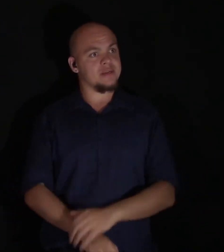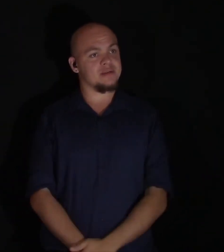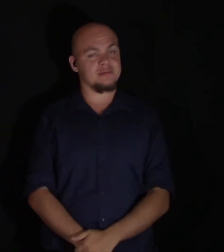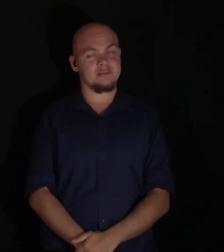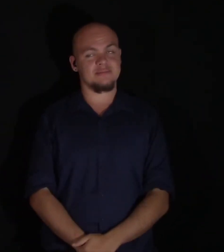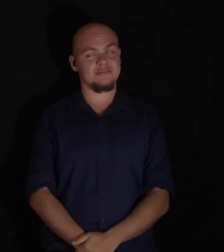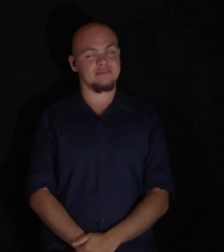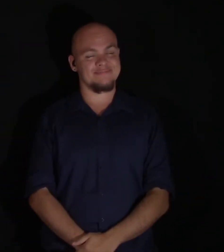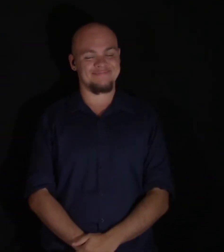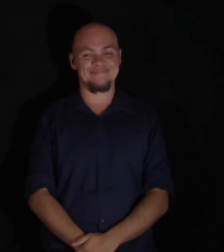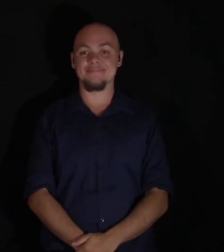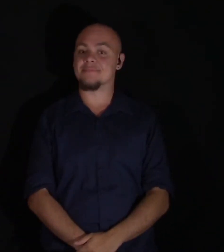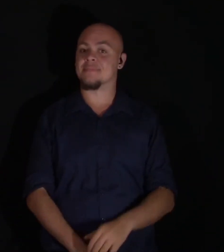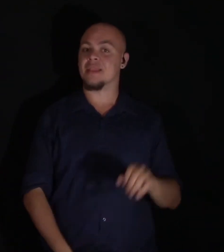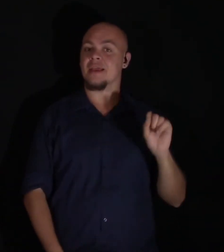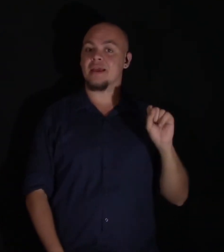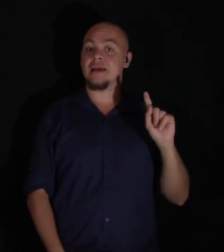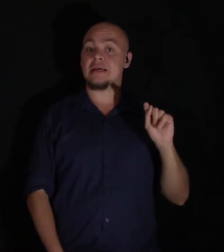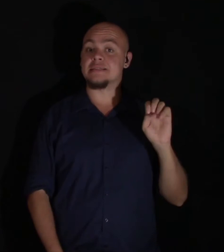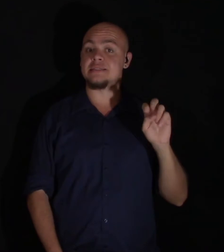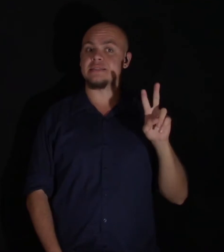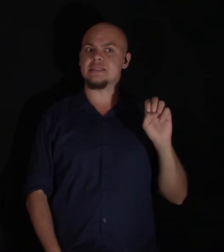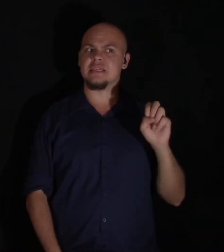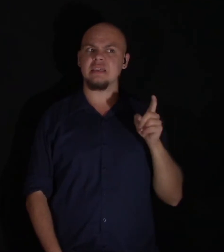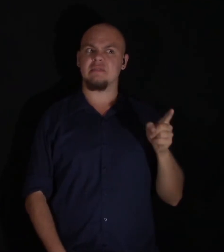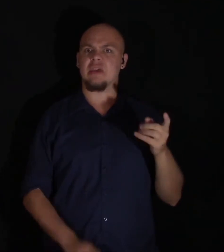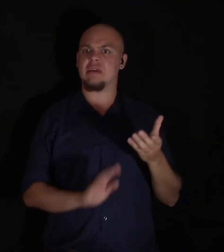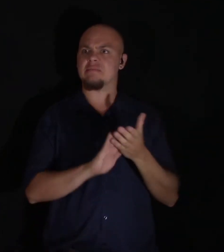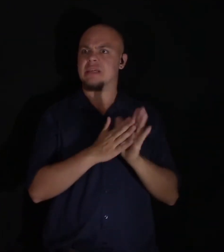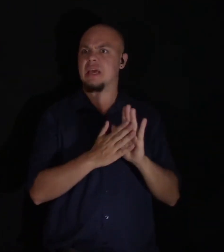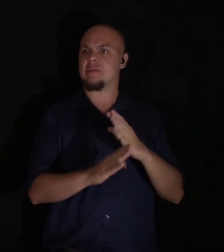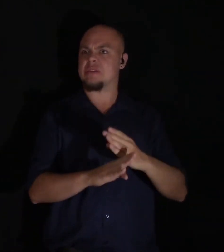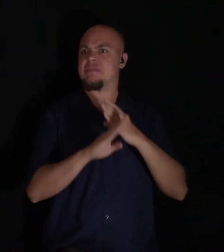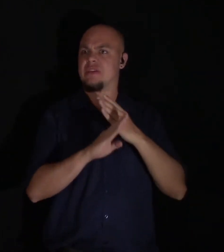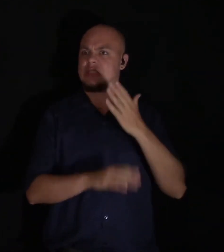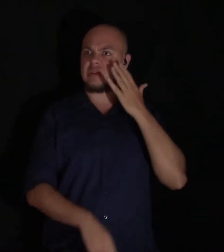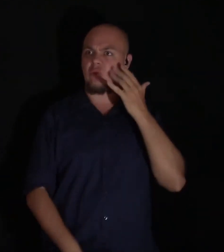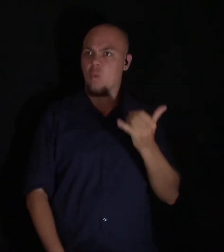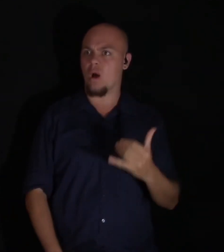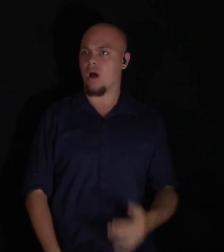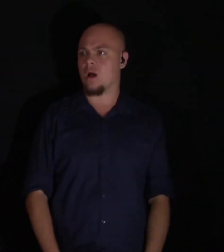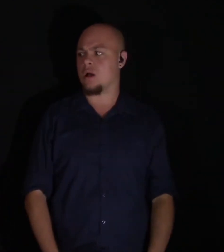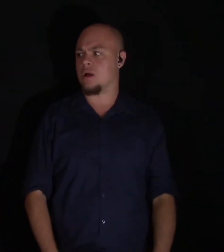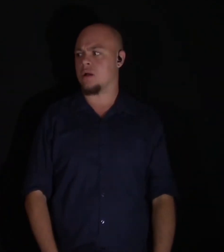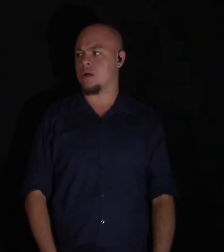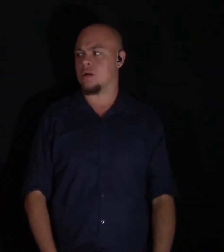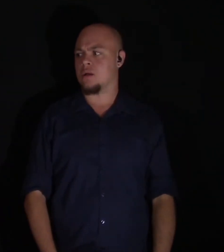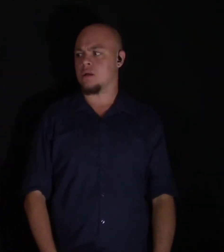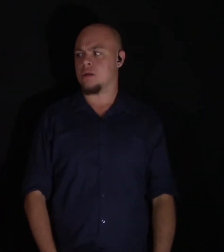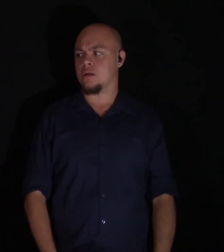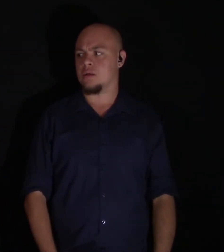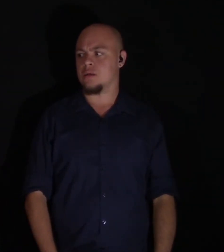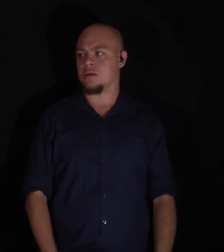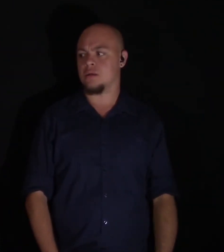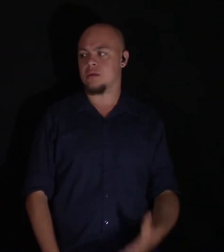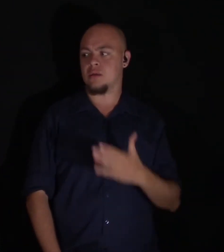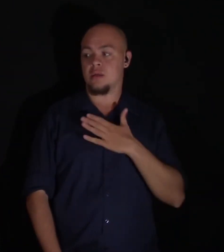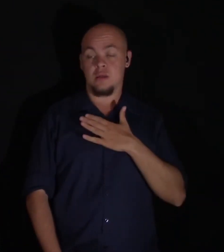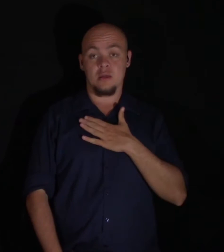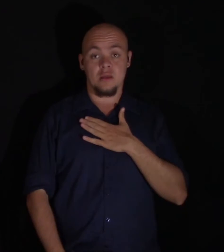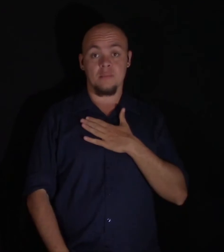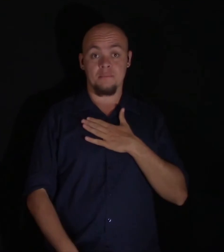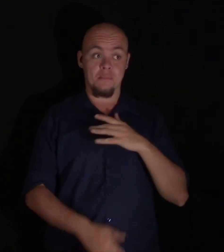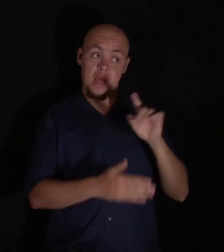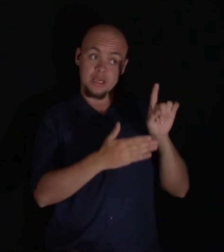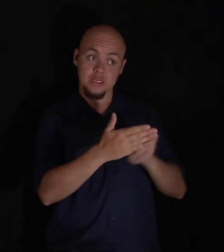And why was Steve being so defensive? He should be grateful to receive my